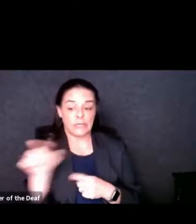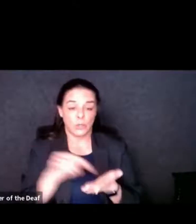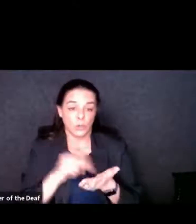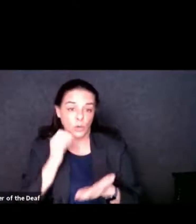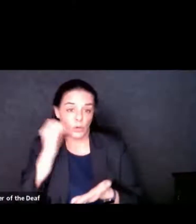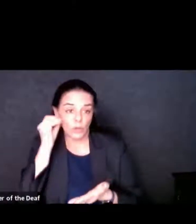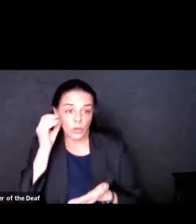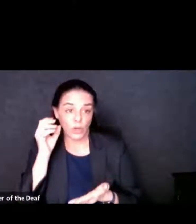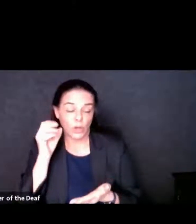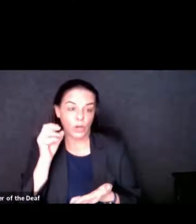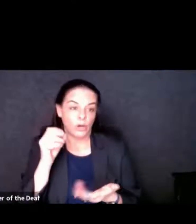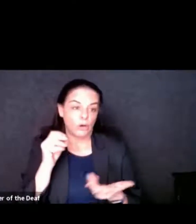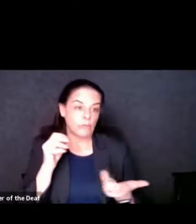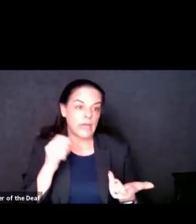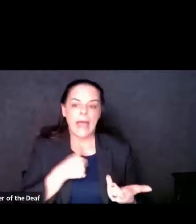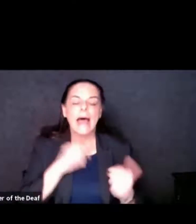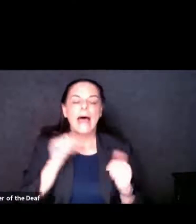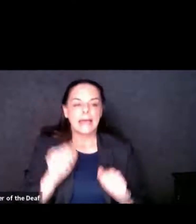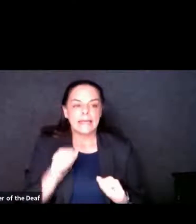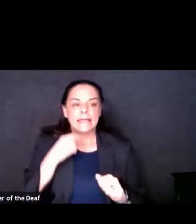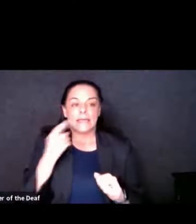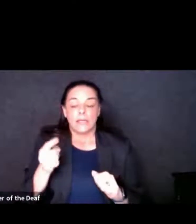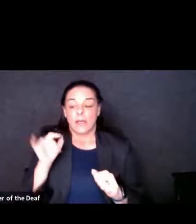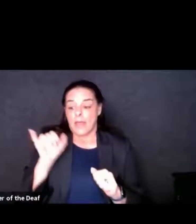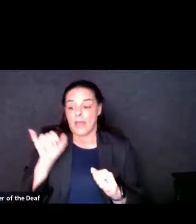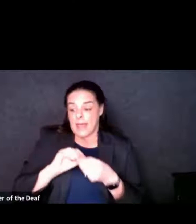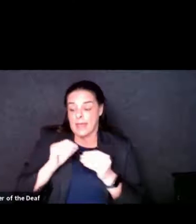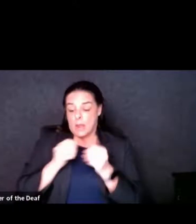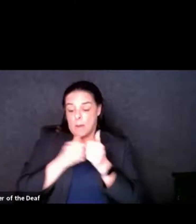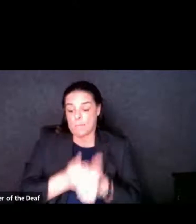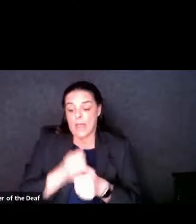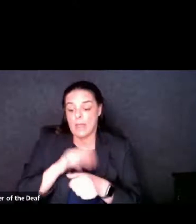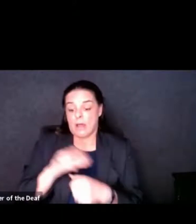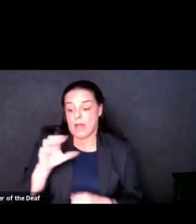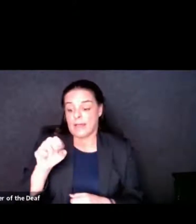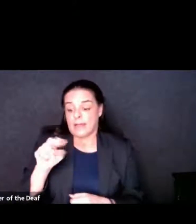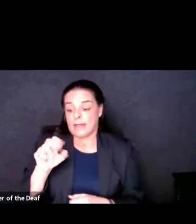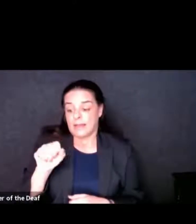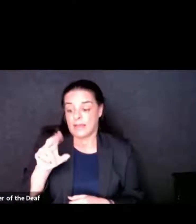in long-term care. I can say that that number is based on census data, and those are Knox